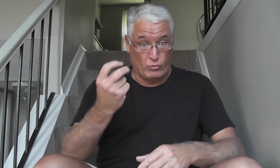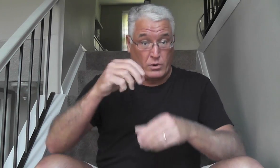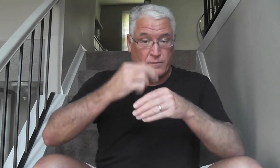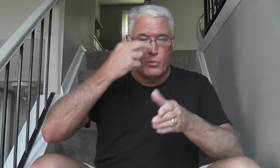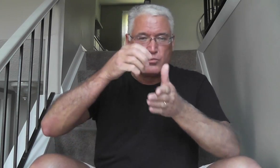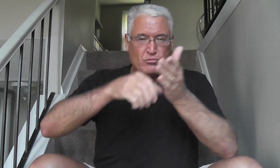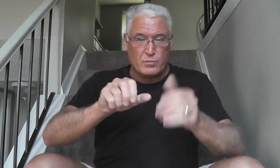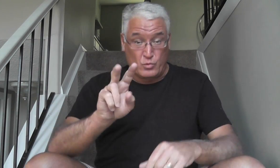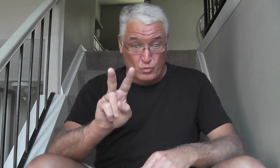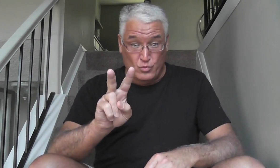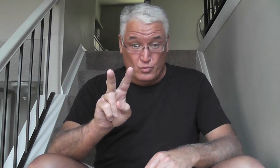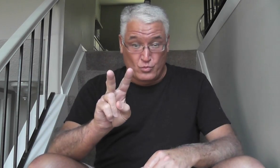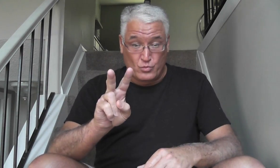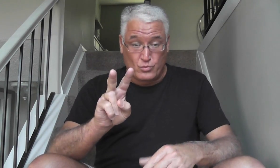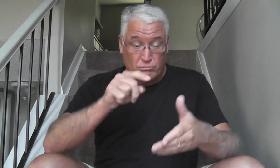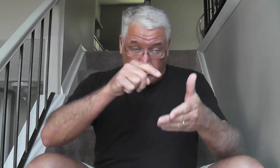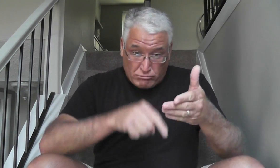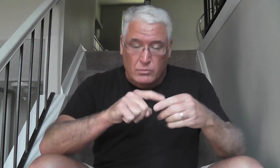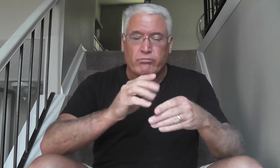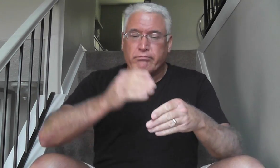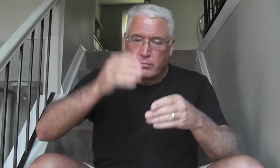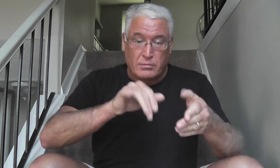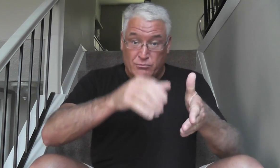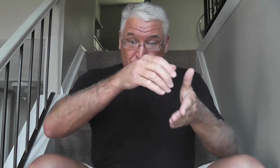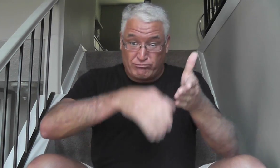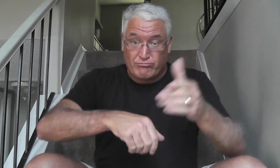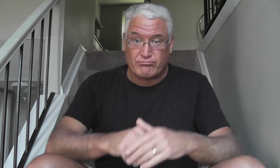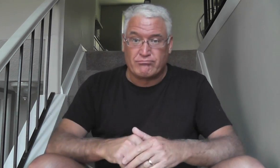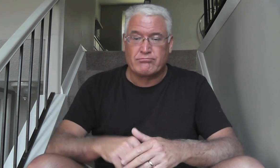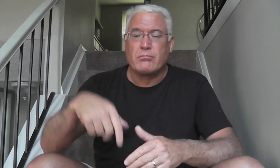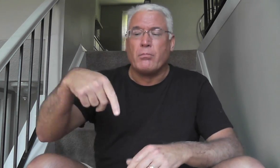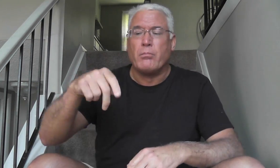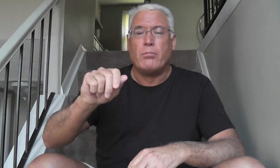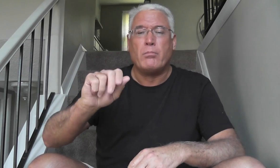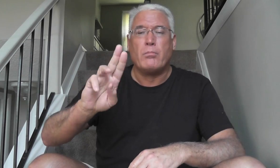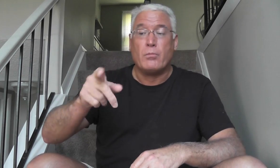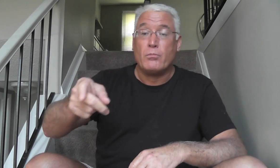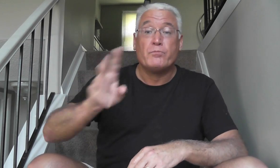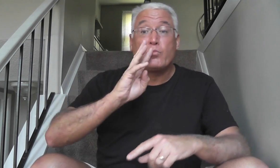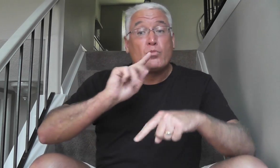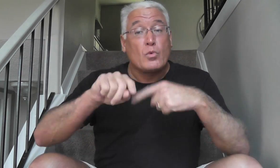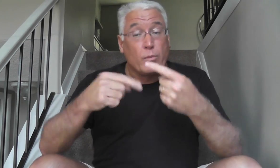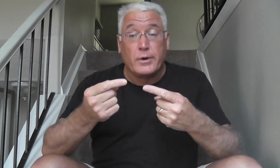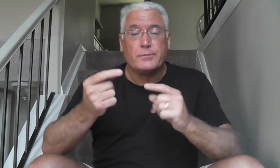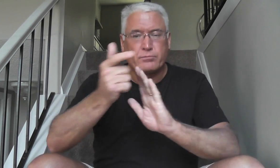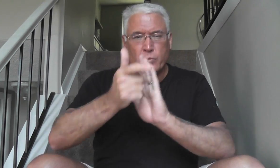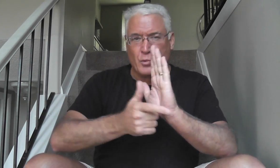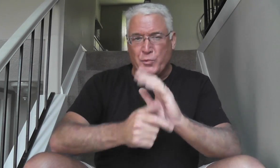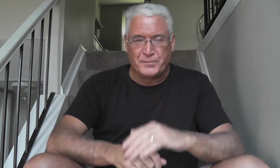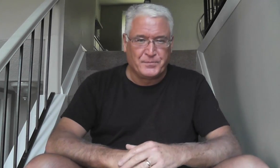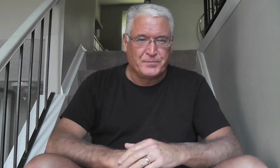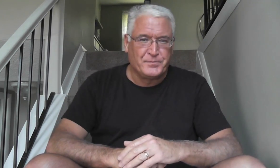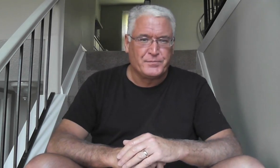From now, verse 12 of chapter 2 in Romans to the end of the chapter, Paul is going to be talking about